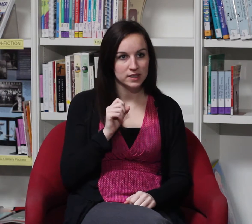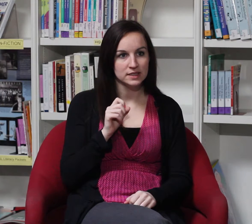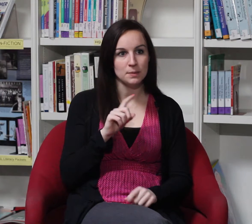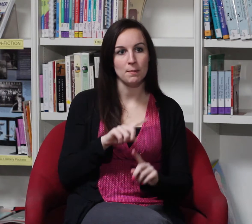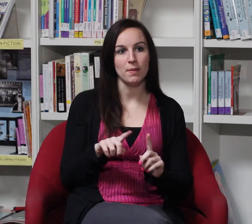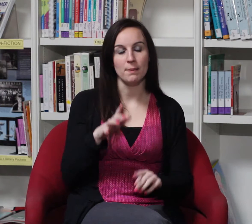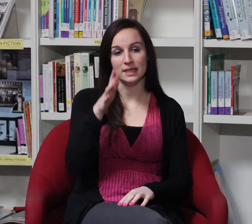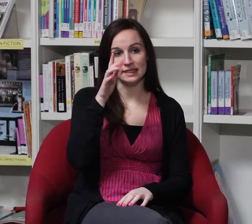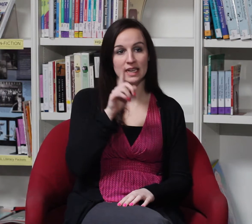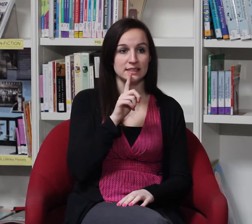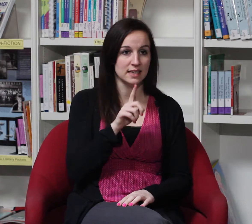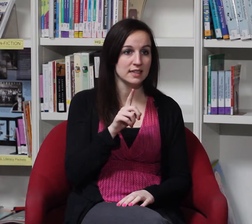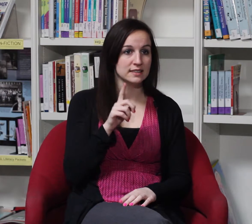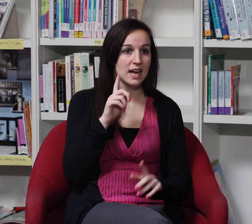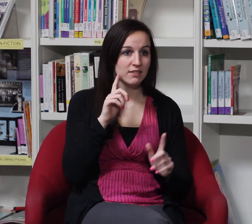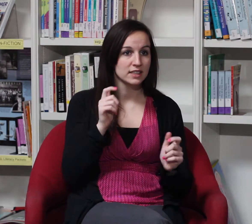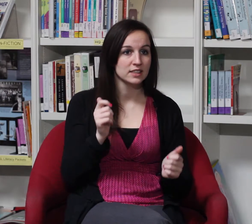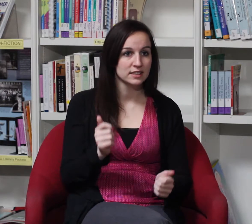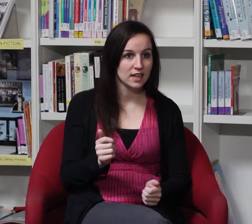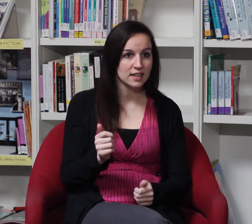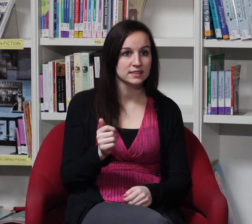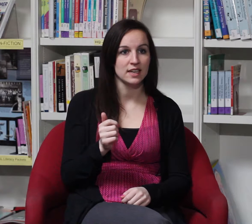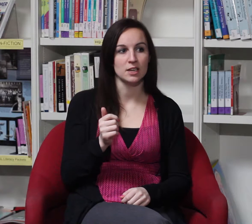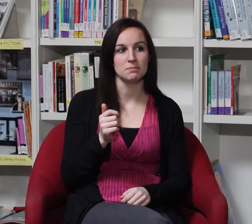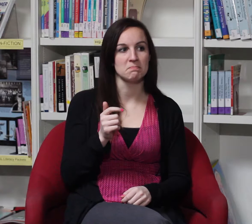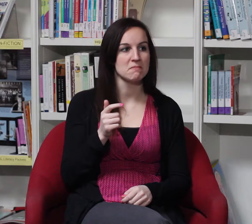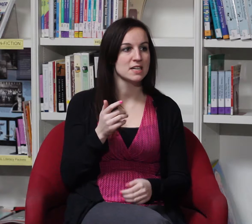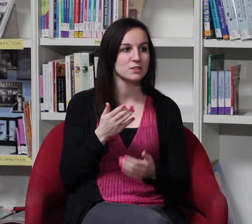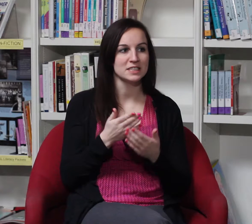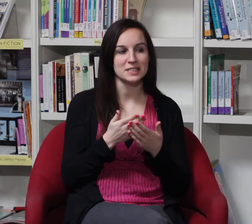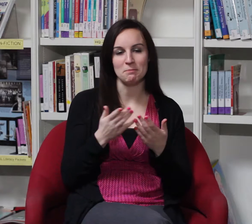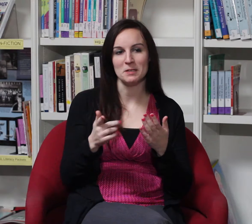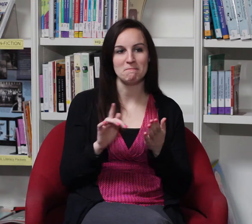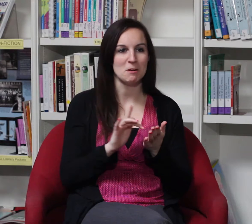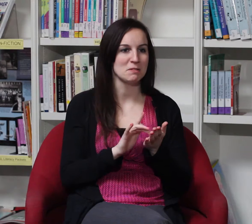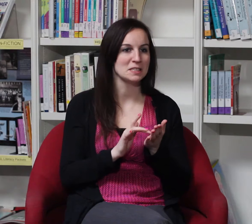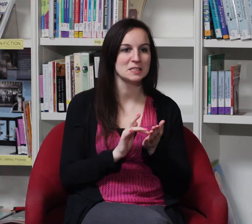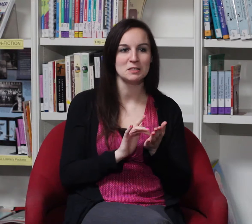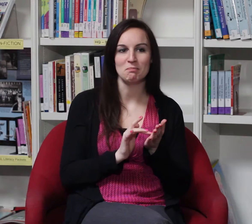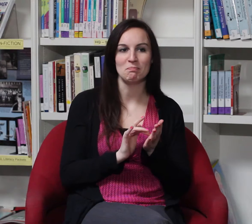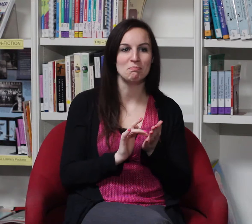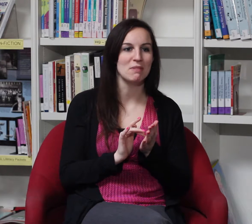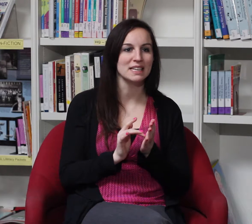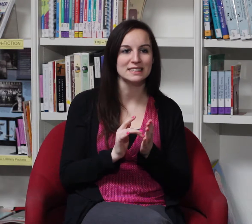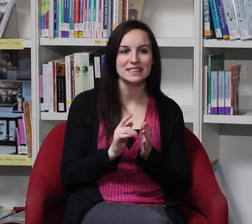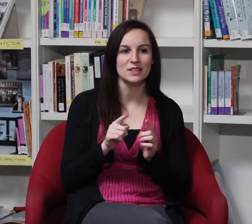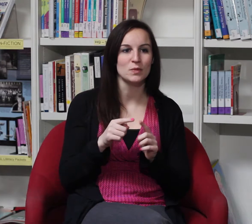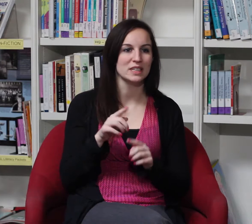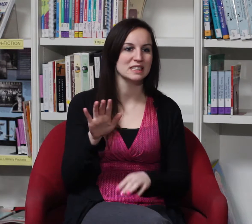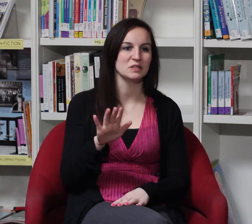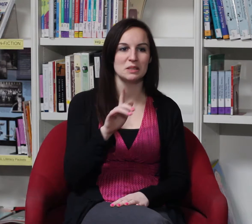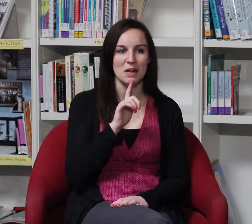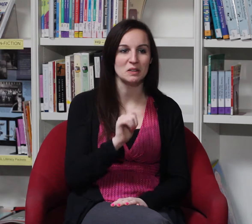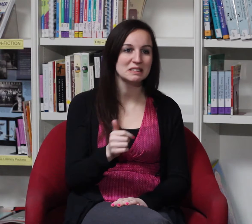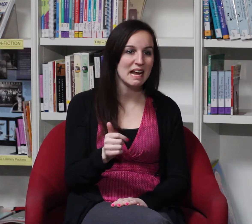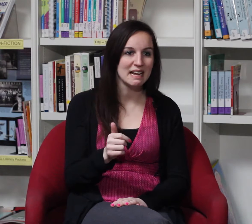was, but my dad does have a hearing loss. It was something from like medicine when he was about